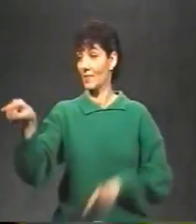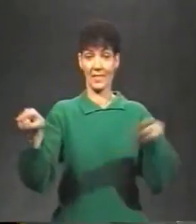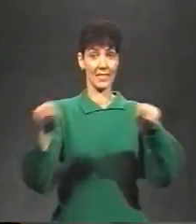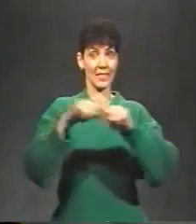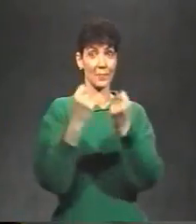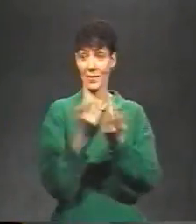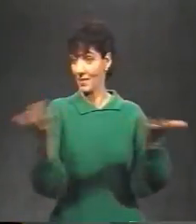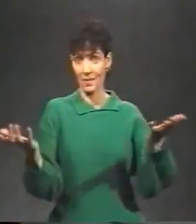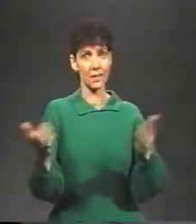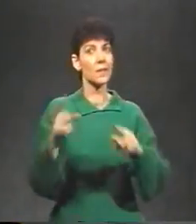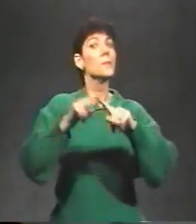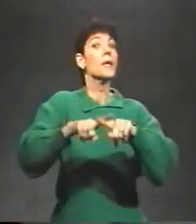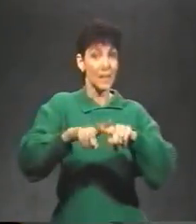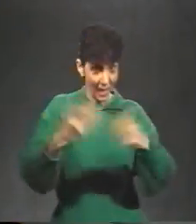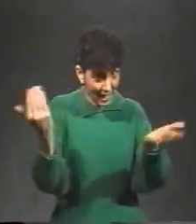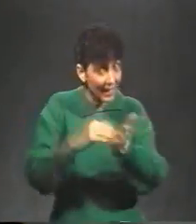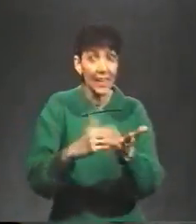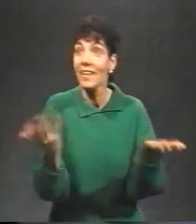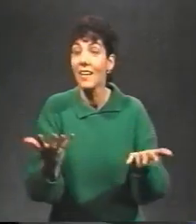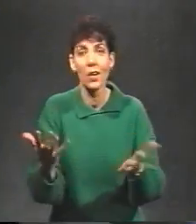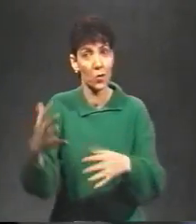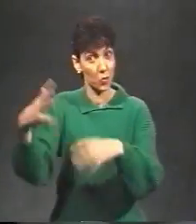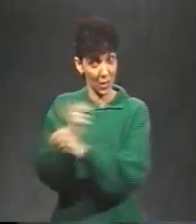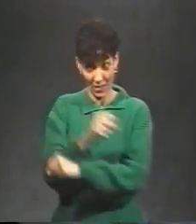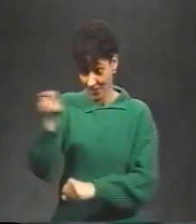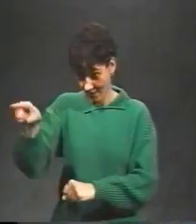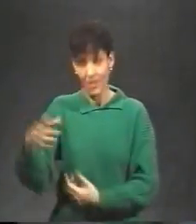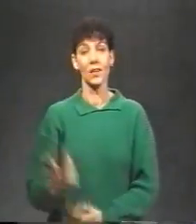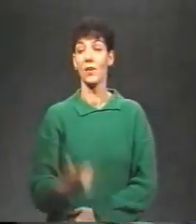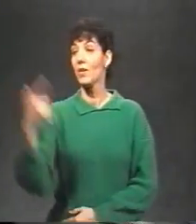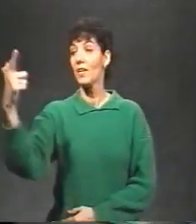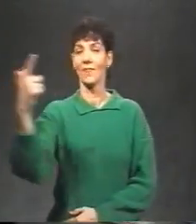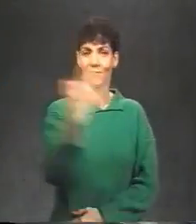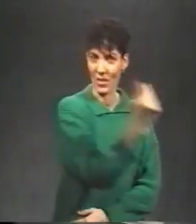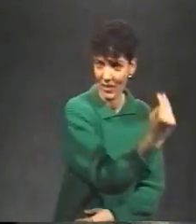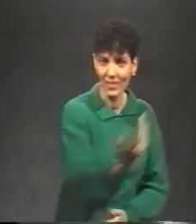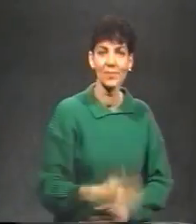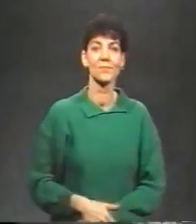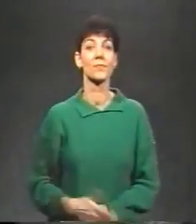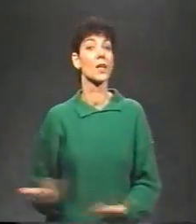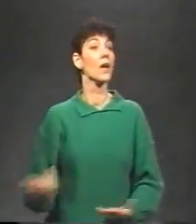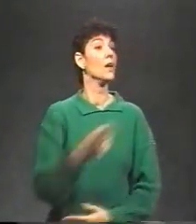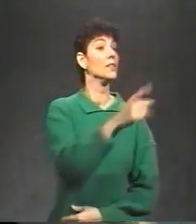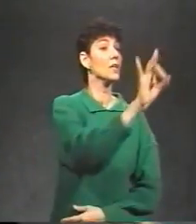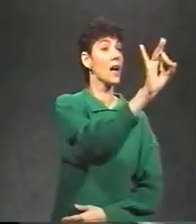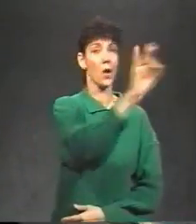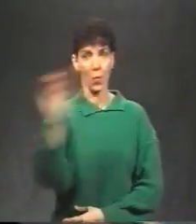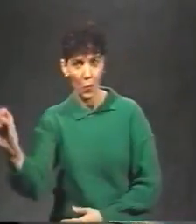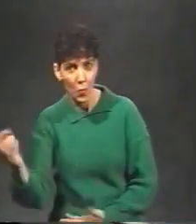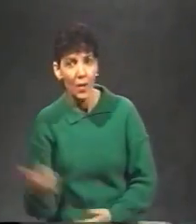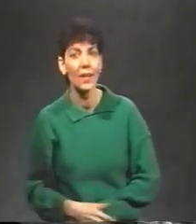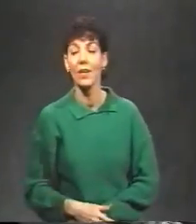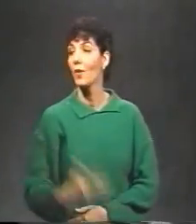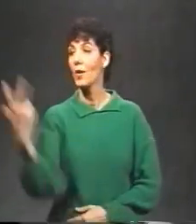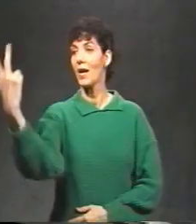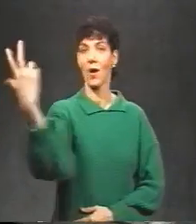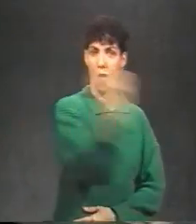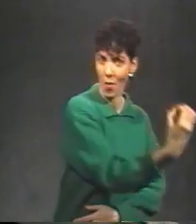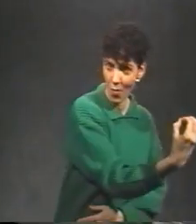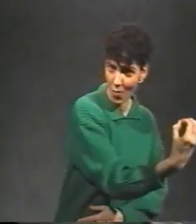Again, the winner is always first, but the numbers may face the signer or take their usual form. In cases